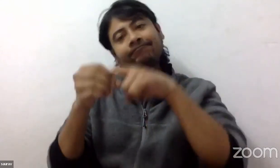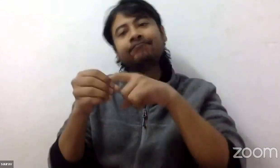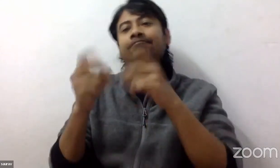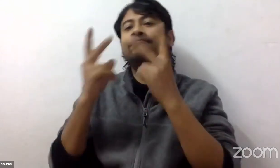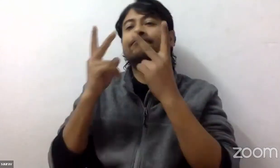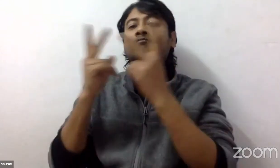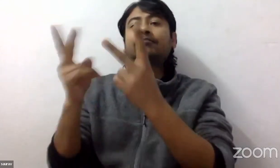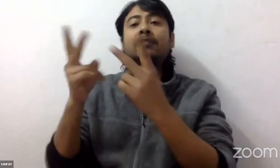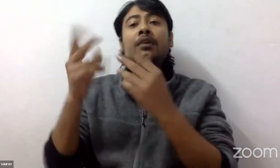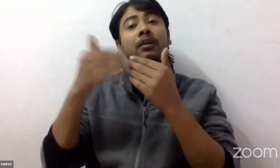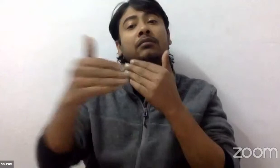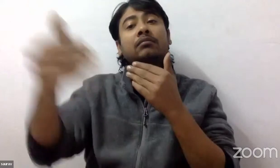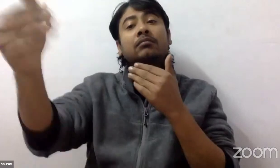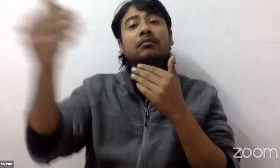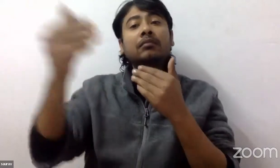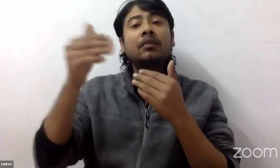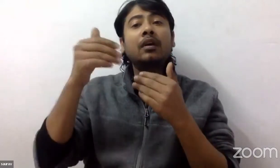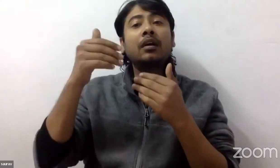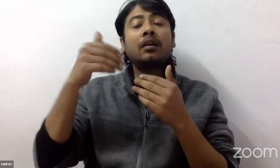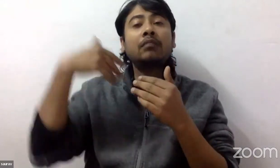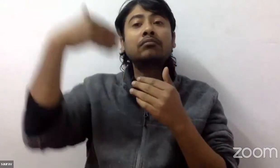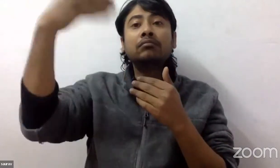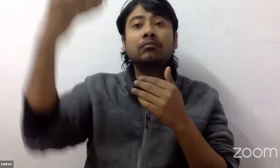programs on the ISKCON channel.